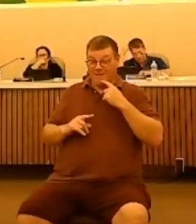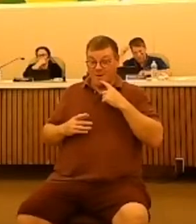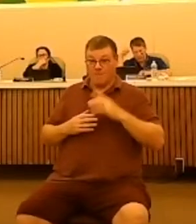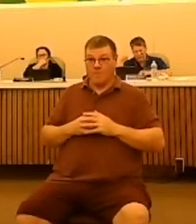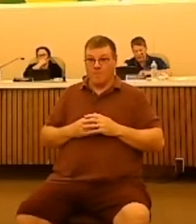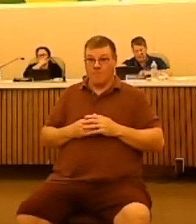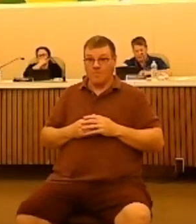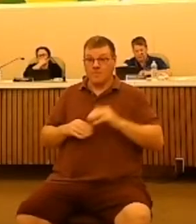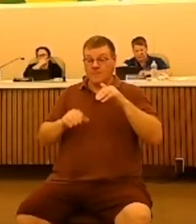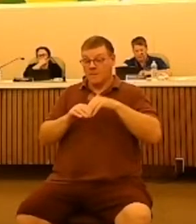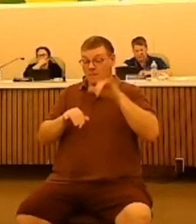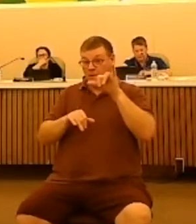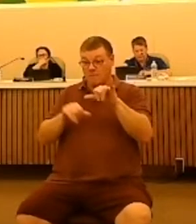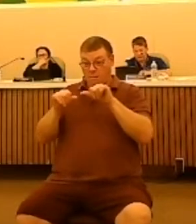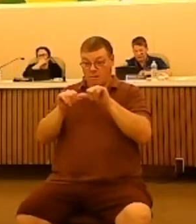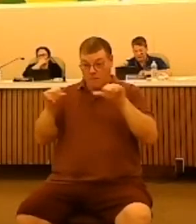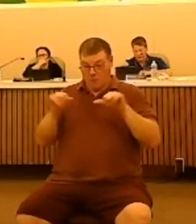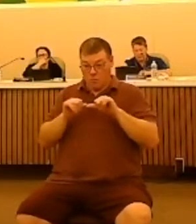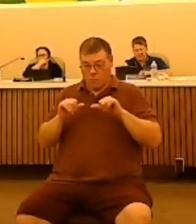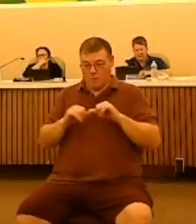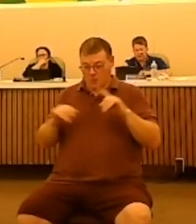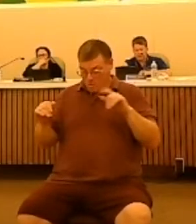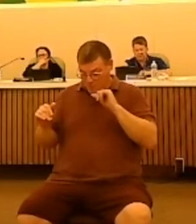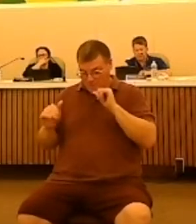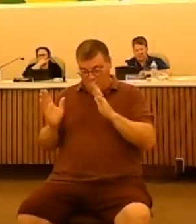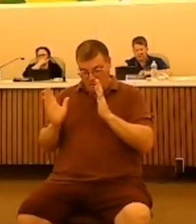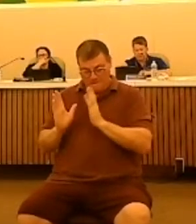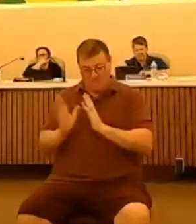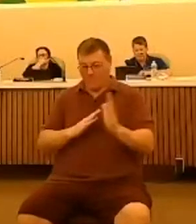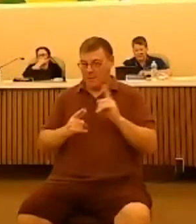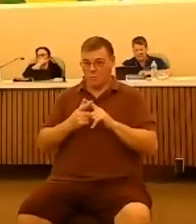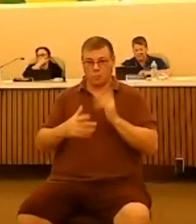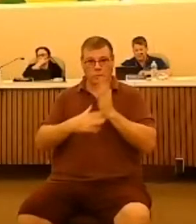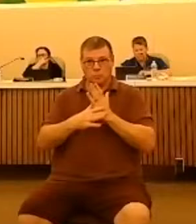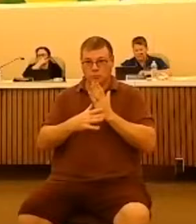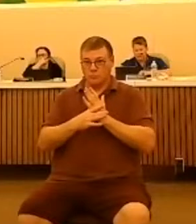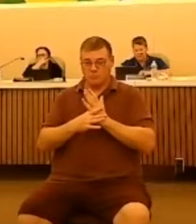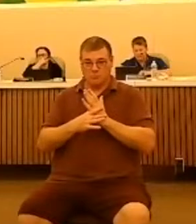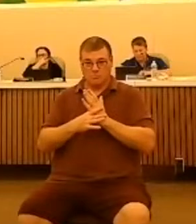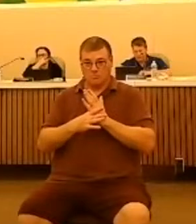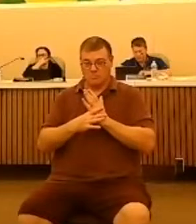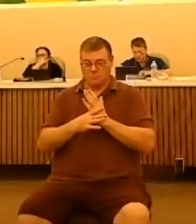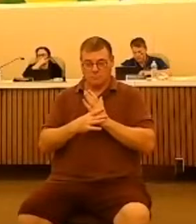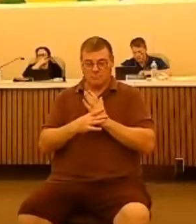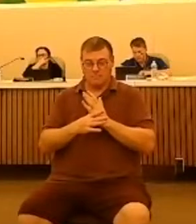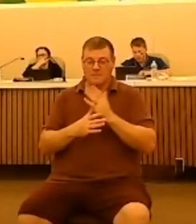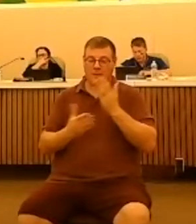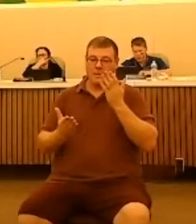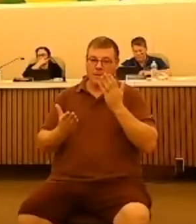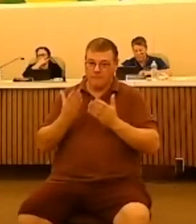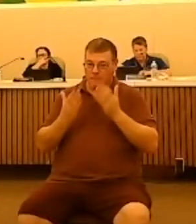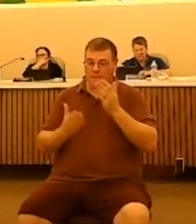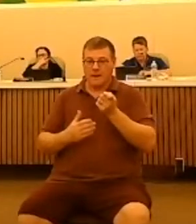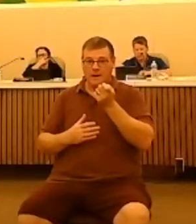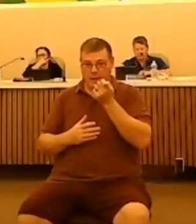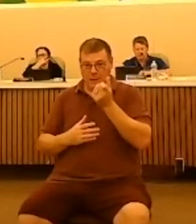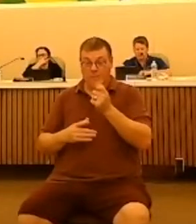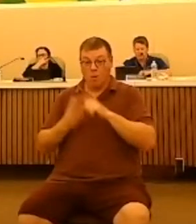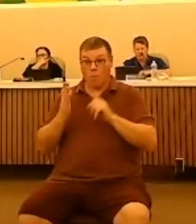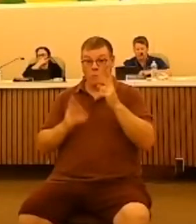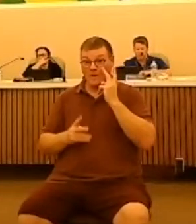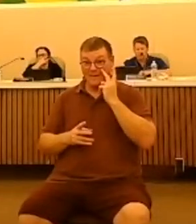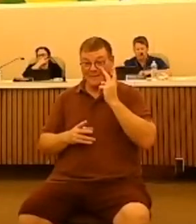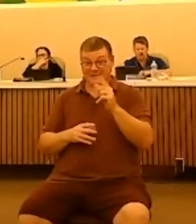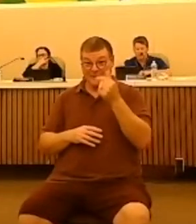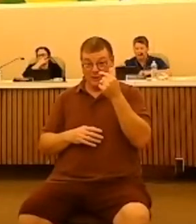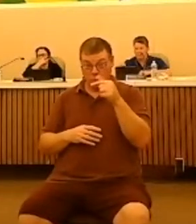was in that area, they are not planning to disturb. Again, there might be a little bit, what you're seeing is that